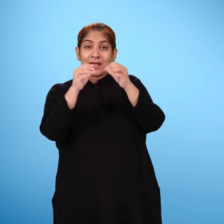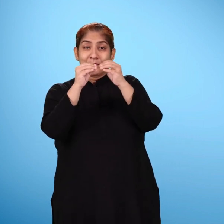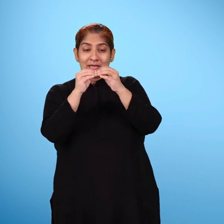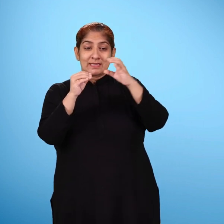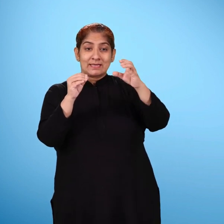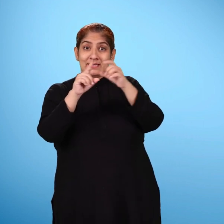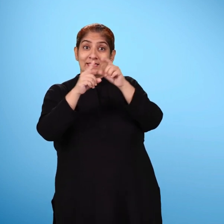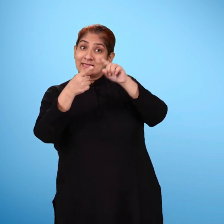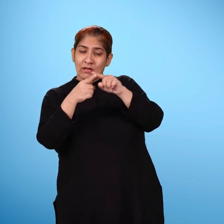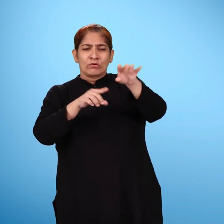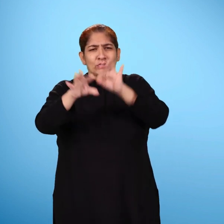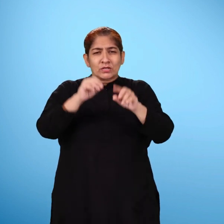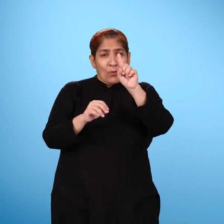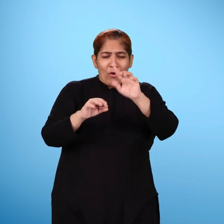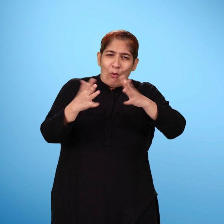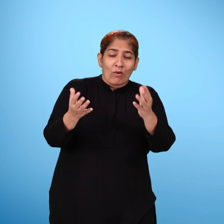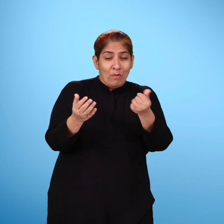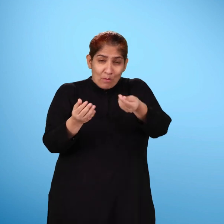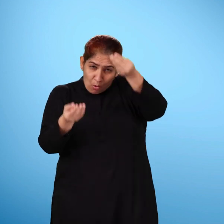Select one or more options.